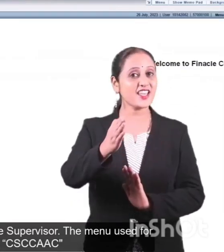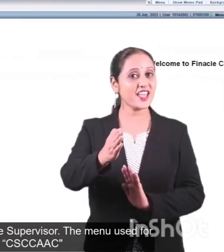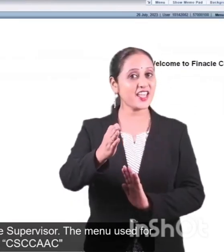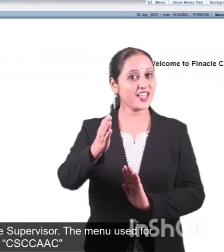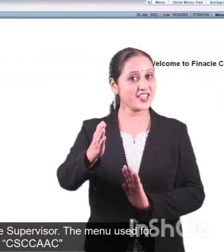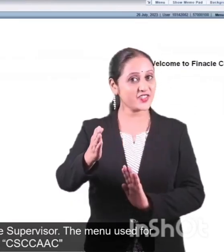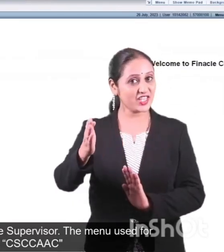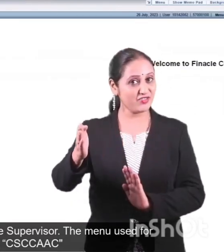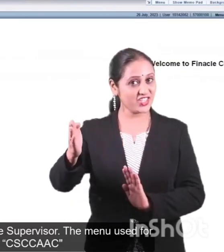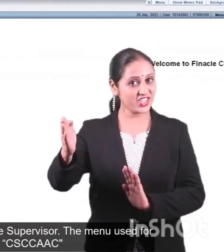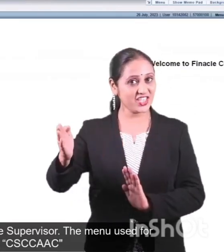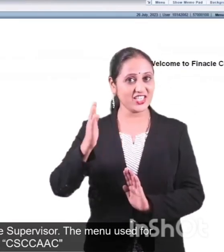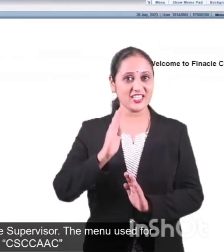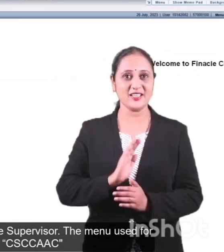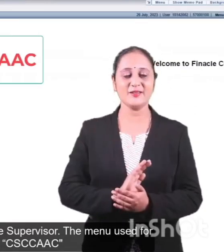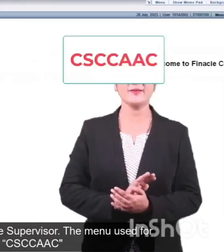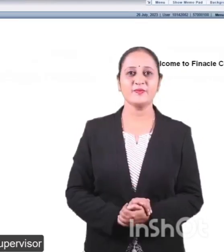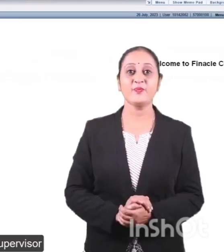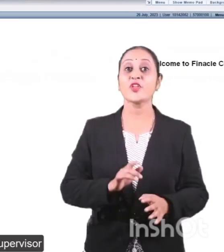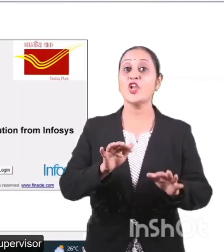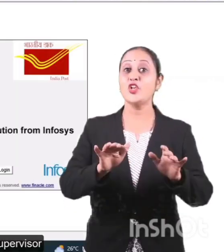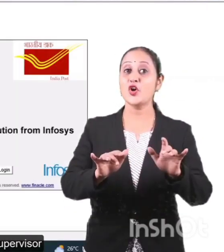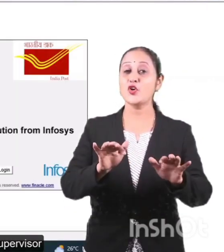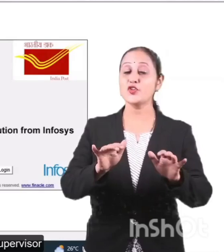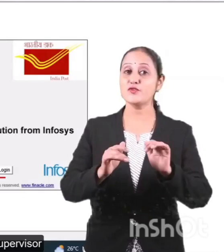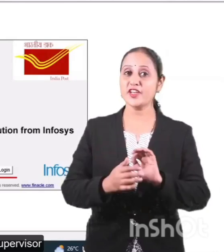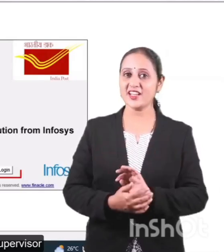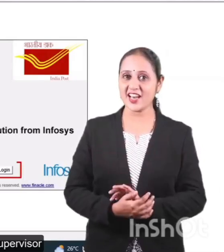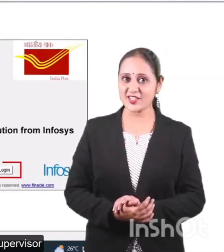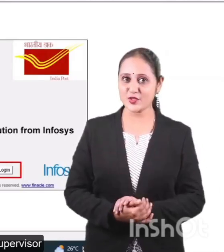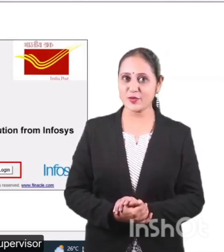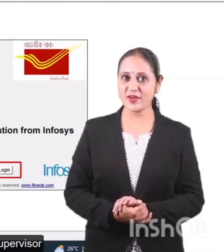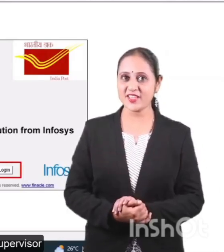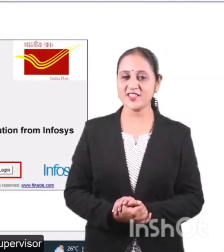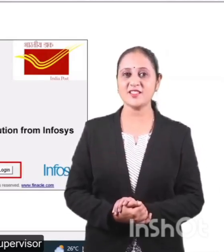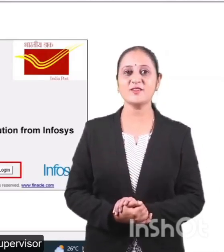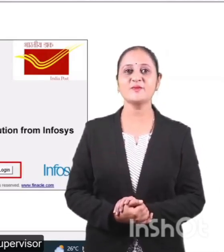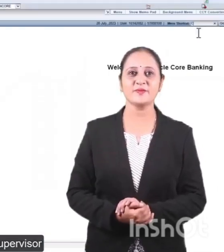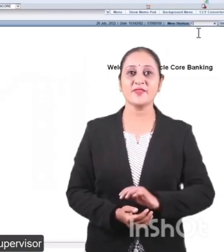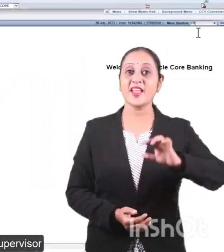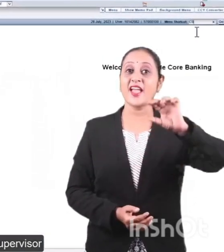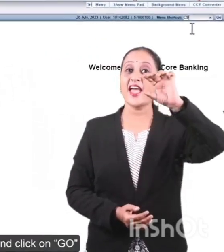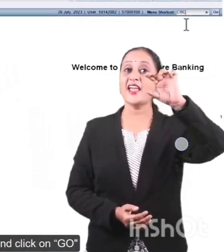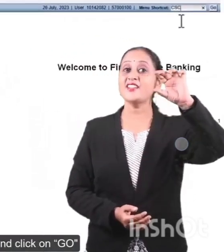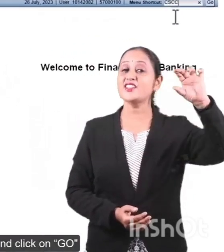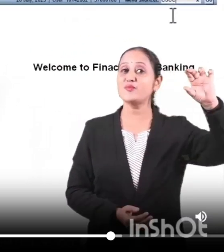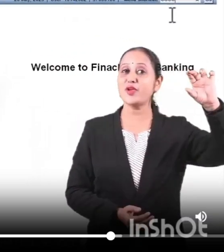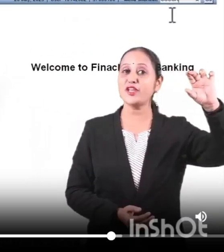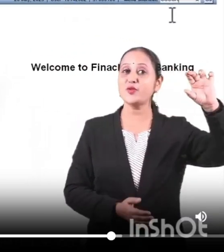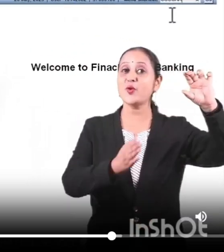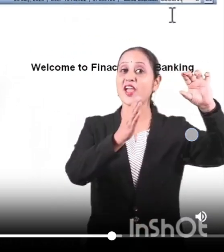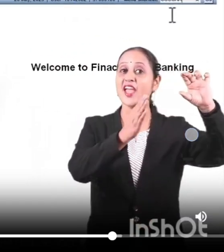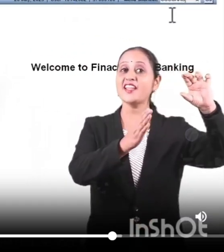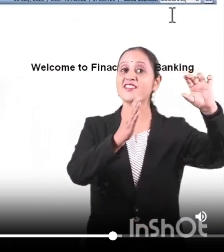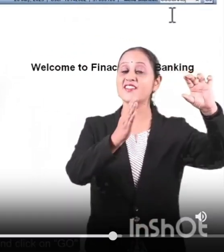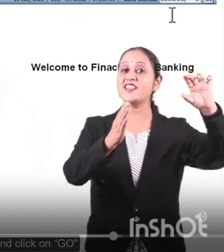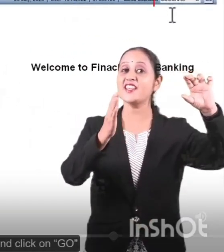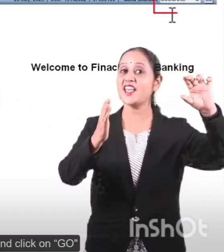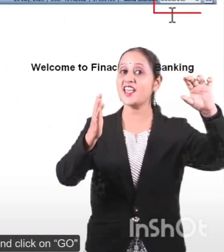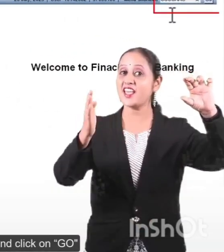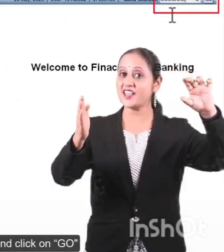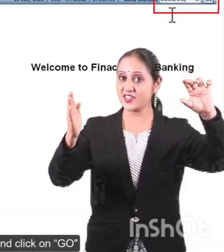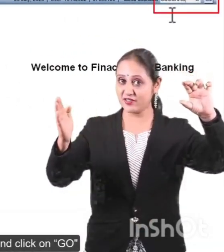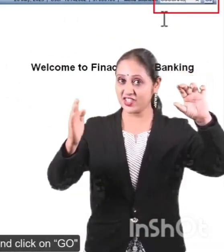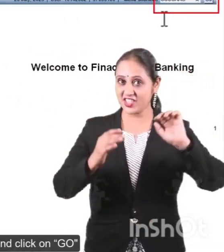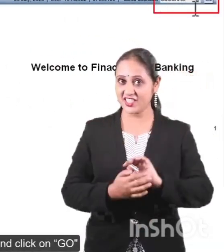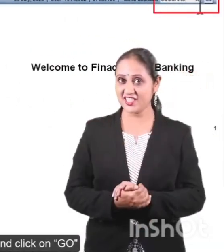is CSC CAAC. Log on to Finacle as supervisor. Enter the